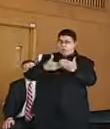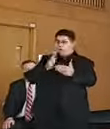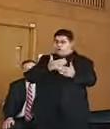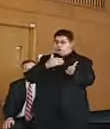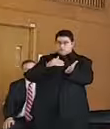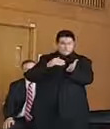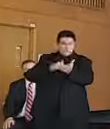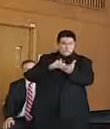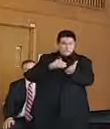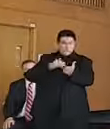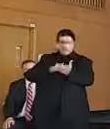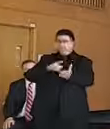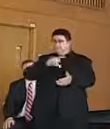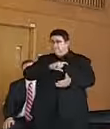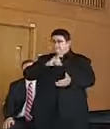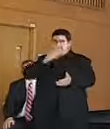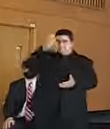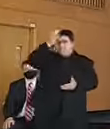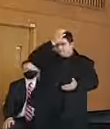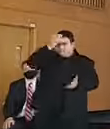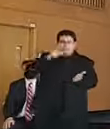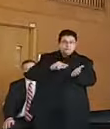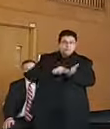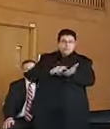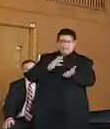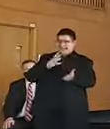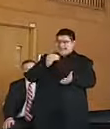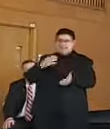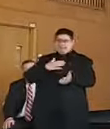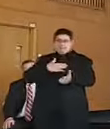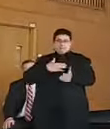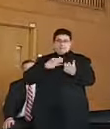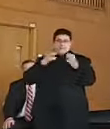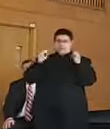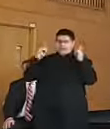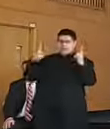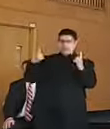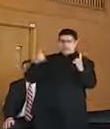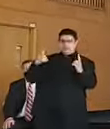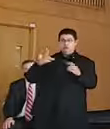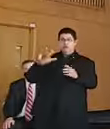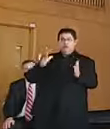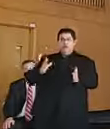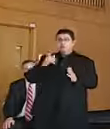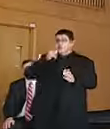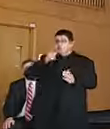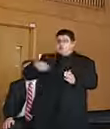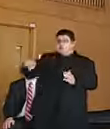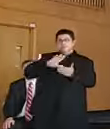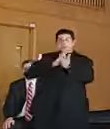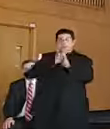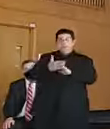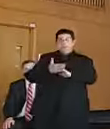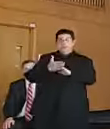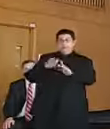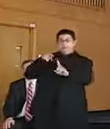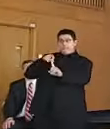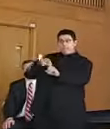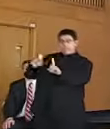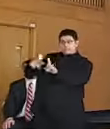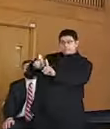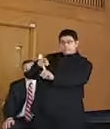first responders, and especially my educators who have become many of them contact tracers, over 30 of them, so that they know how to